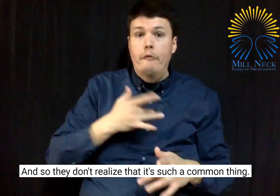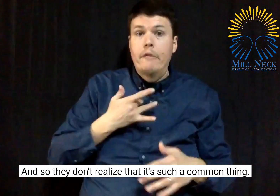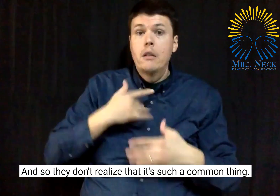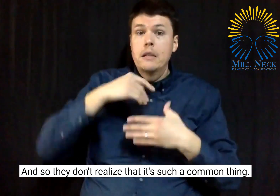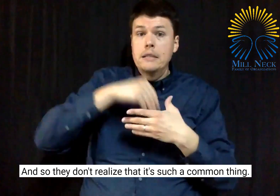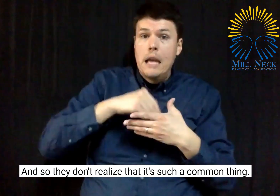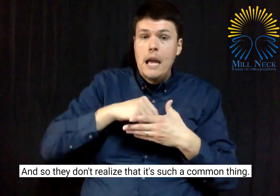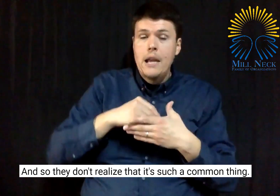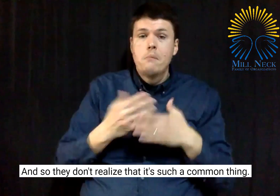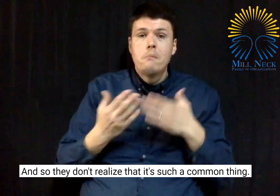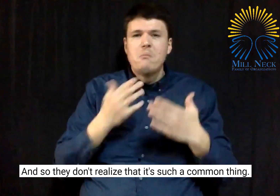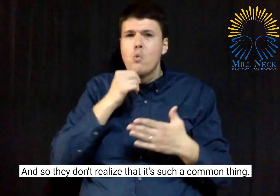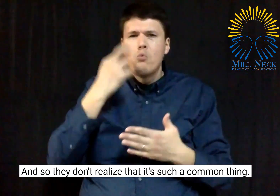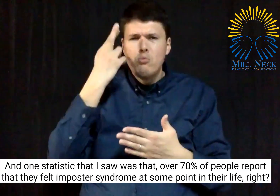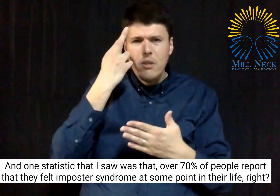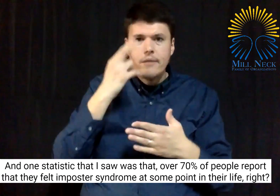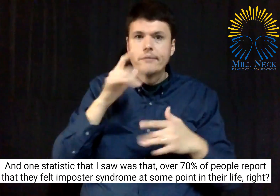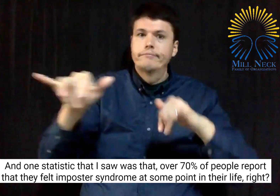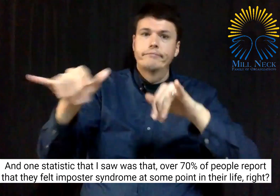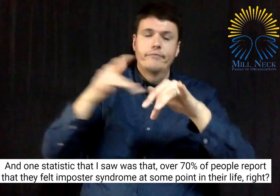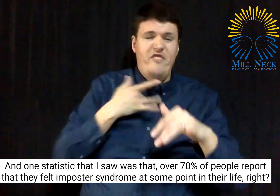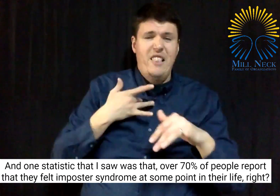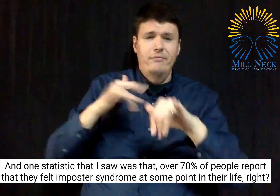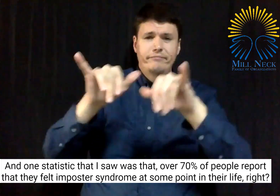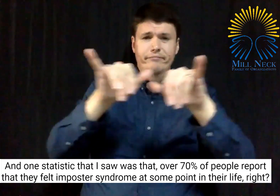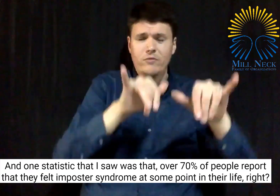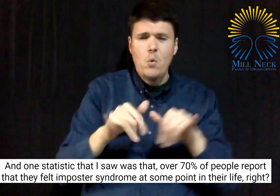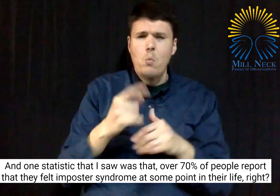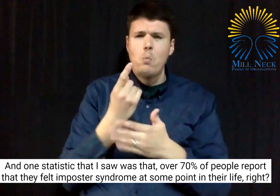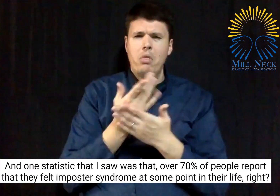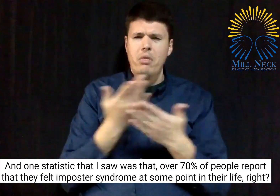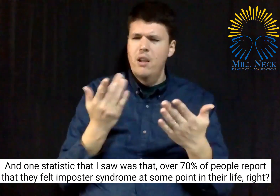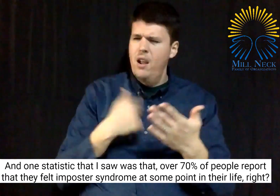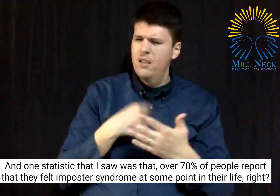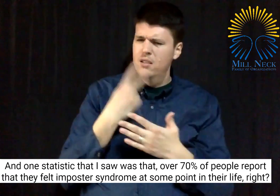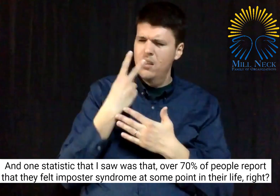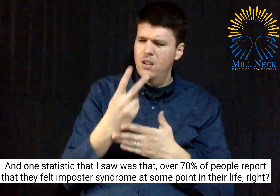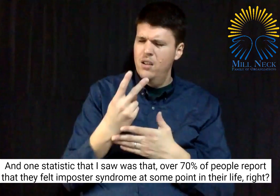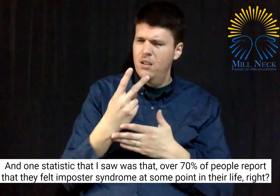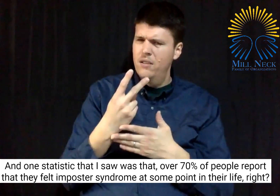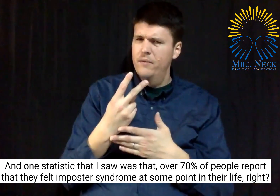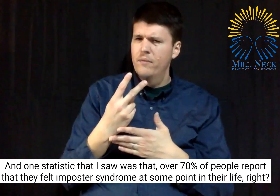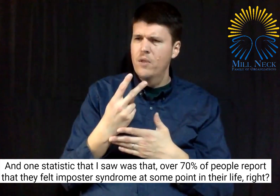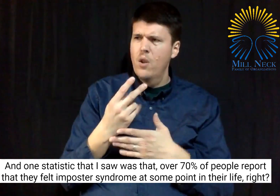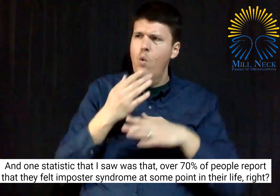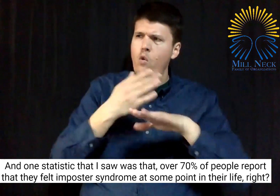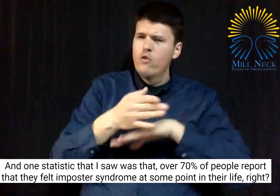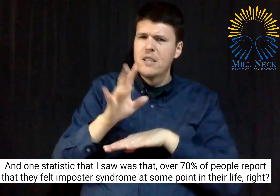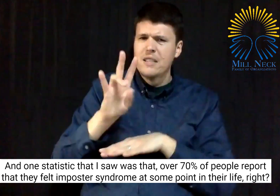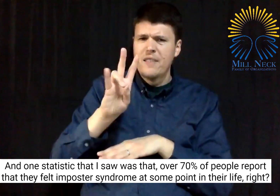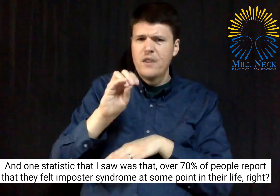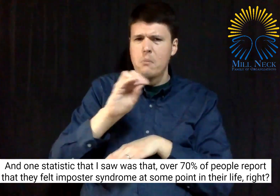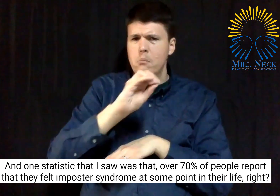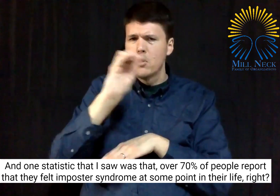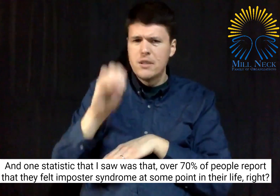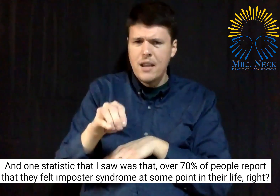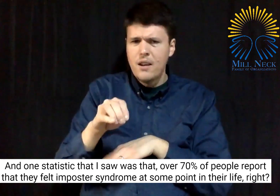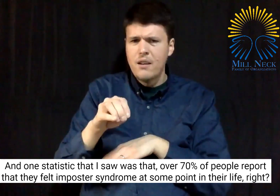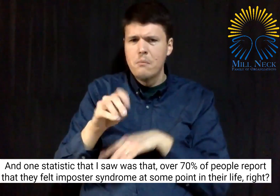that it's such a common thing. And one statistic that I saw was that over 70% of people report that they've felt imposter